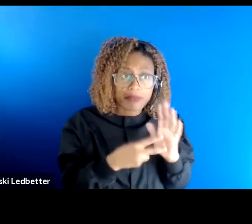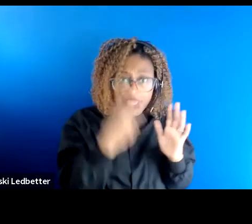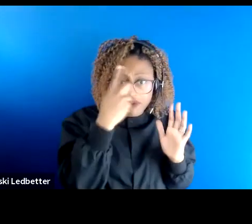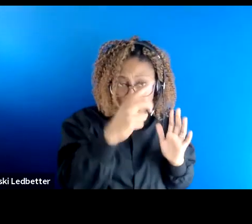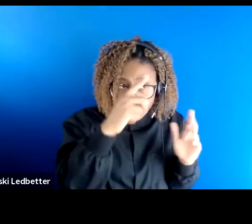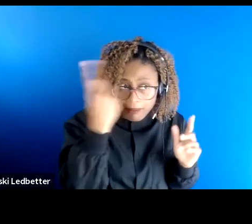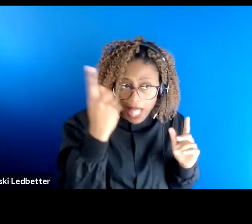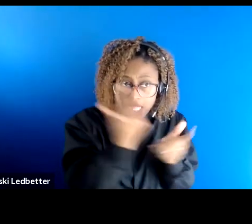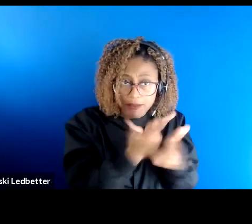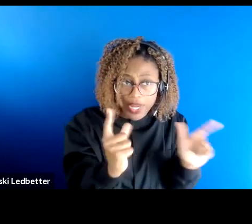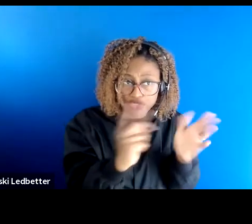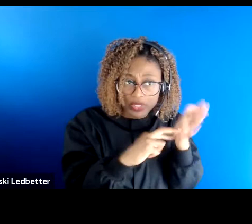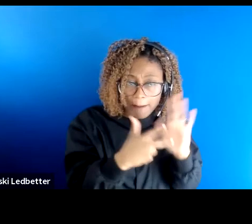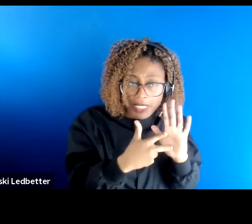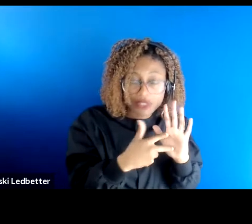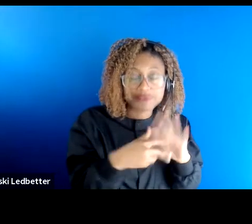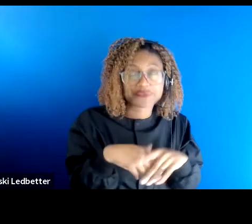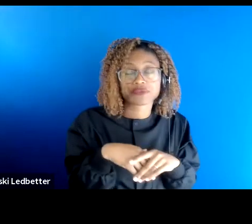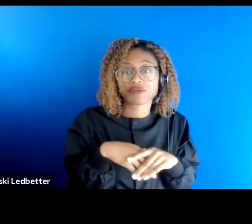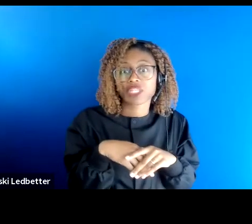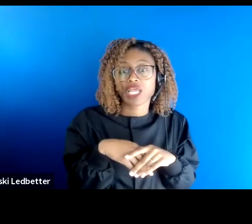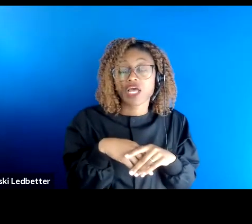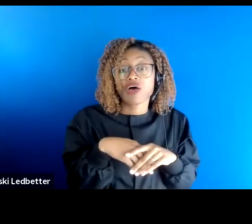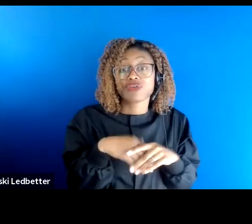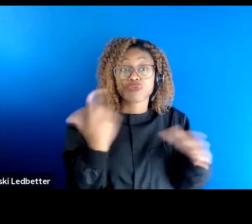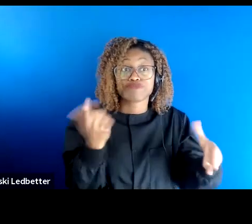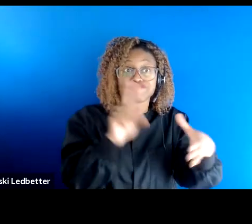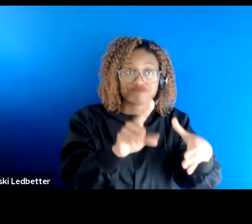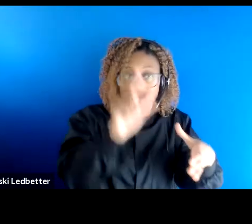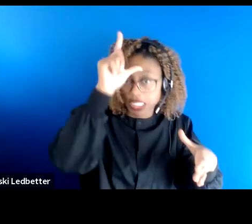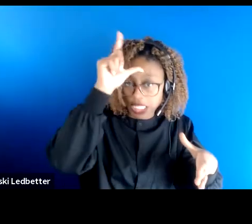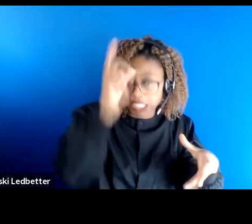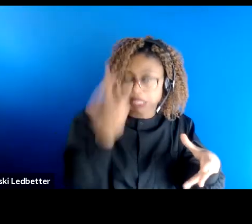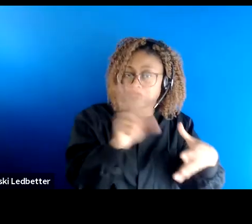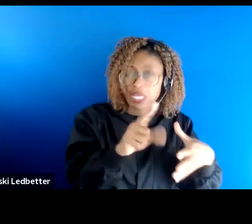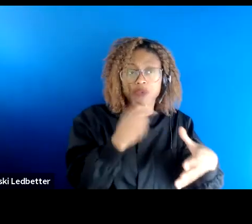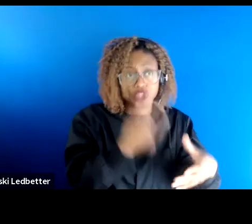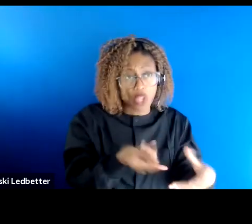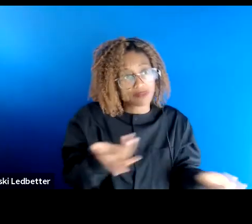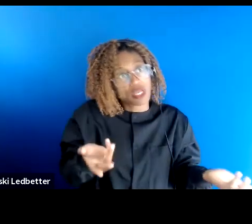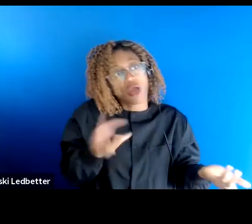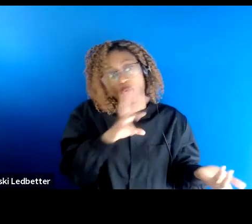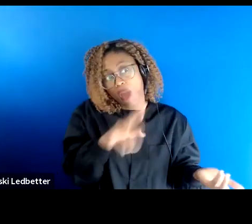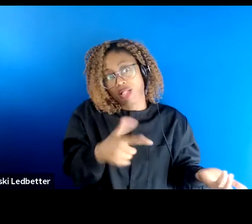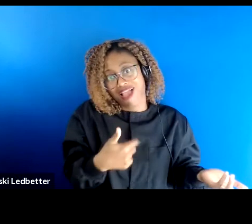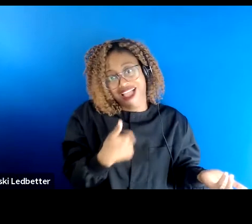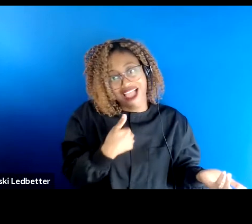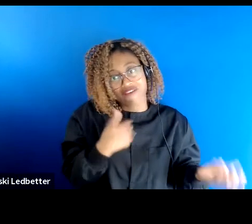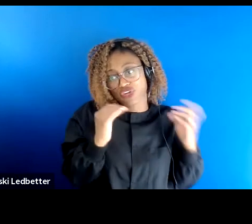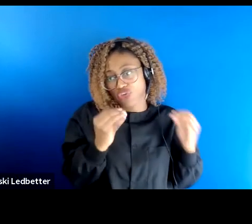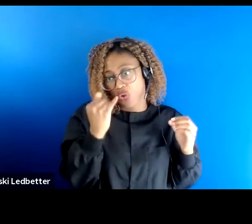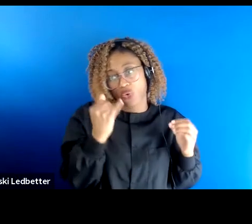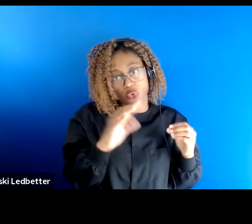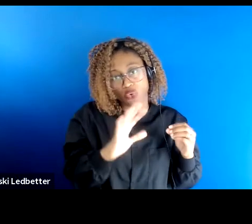Black liberation. And Lincoln, at that point, told them that he had no